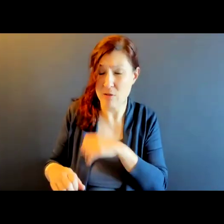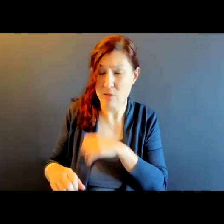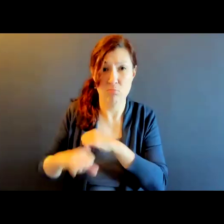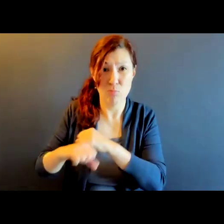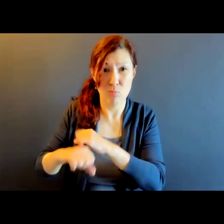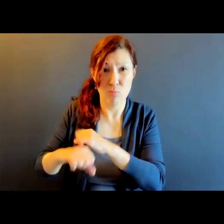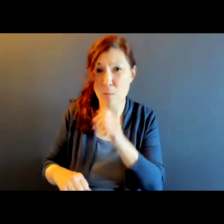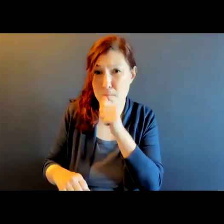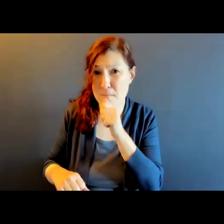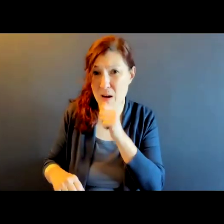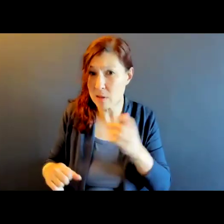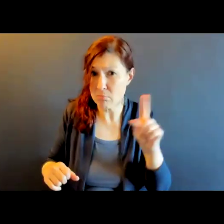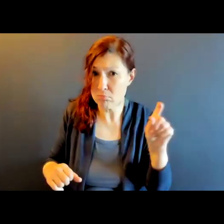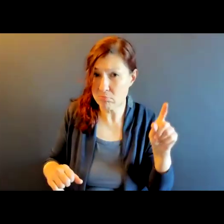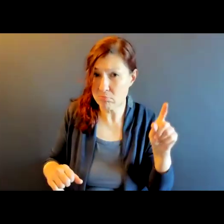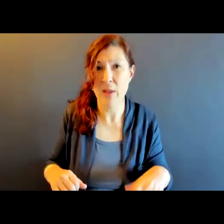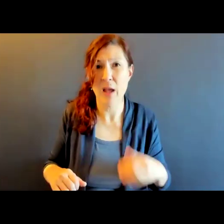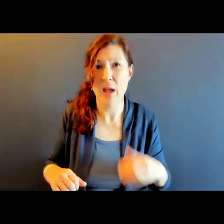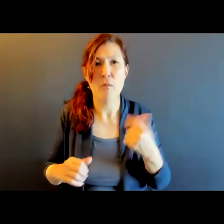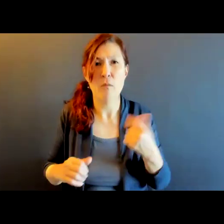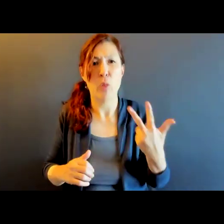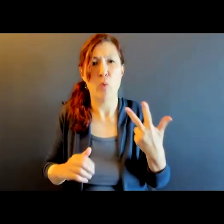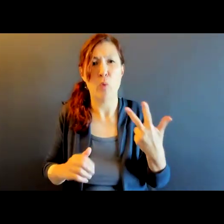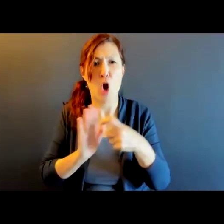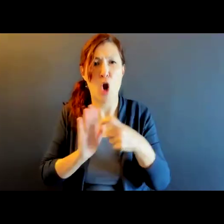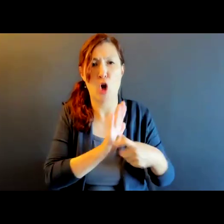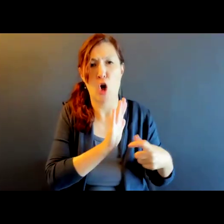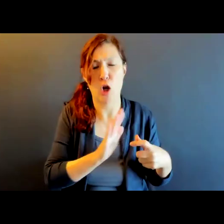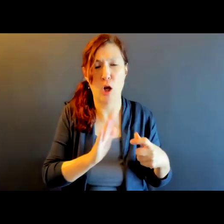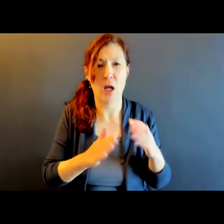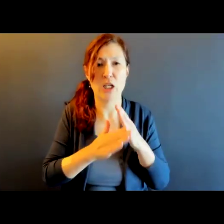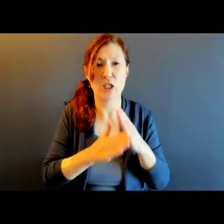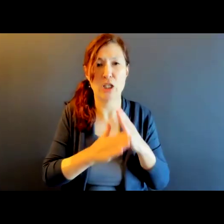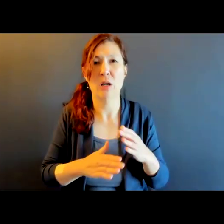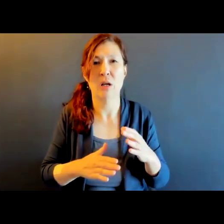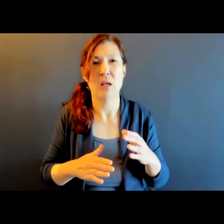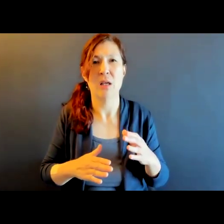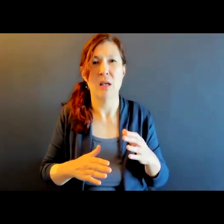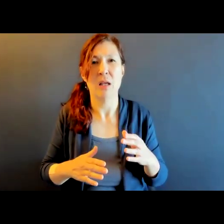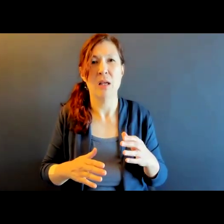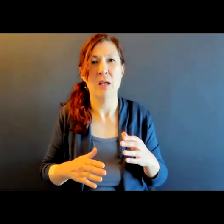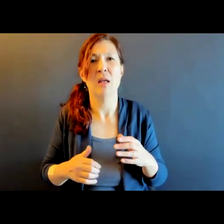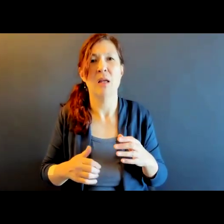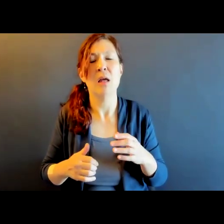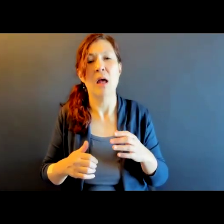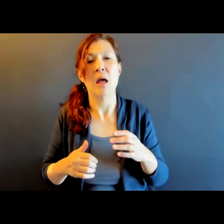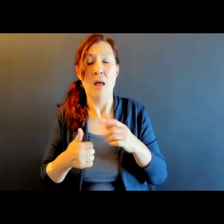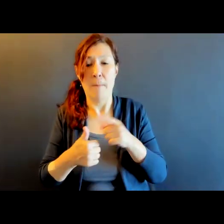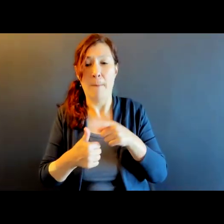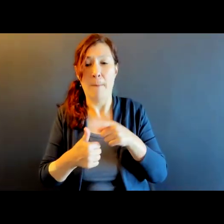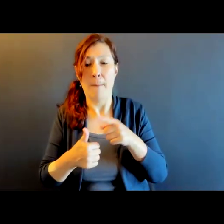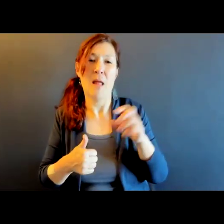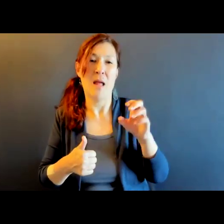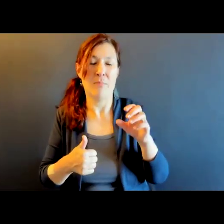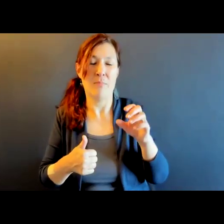of students? I've also printed out 3 articles to share with you, which are the promise of a device-based education, the EdTech revolution has failed, the